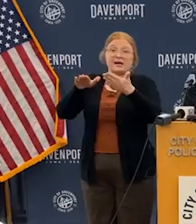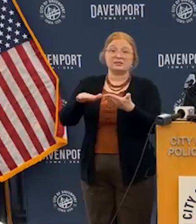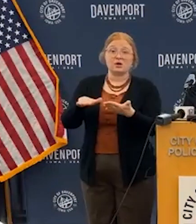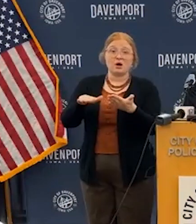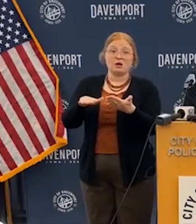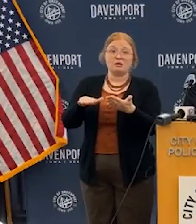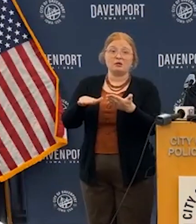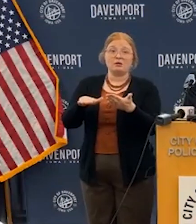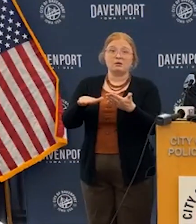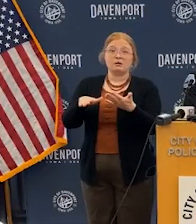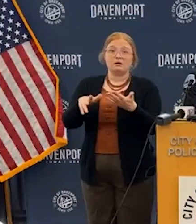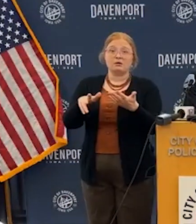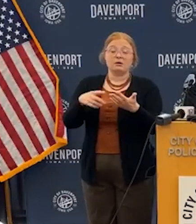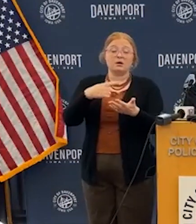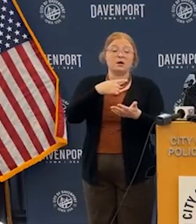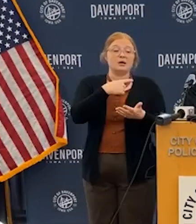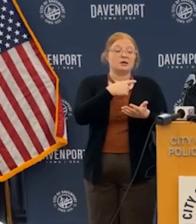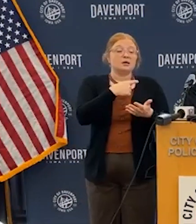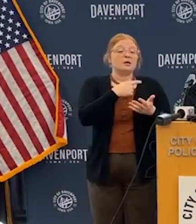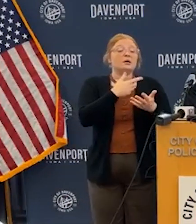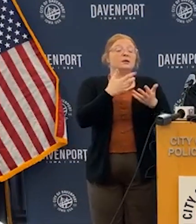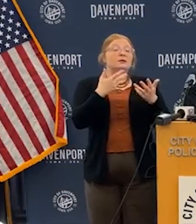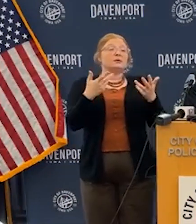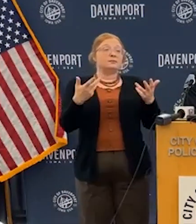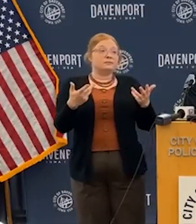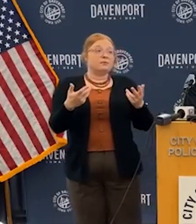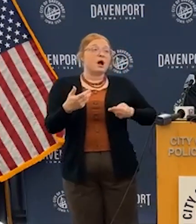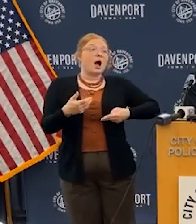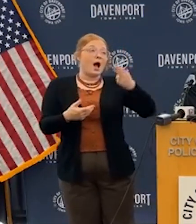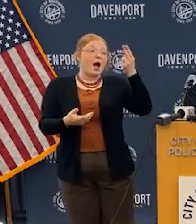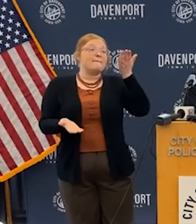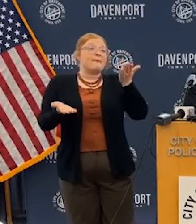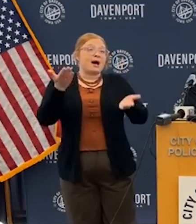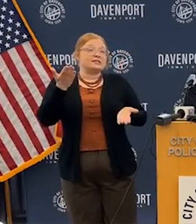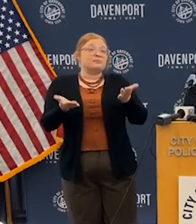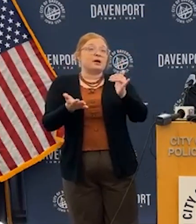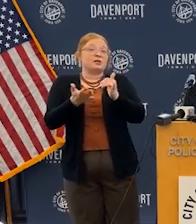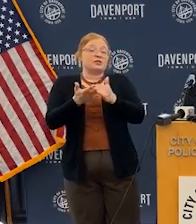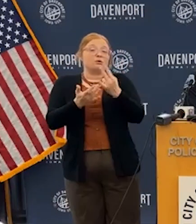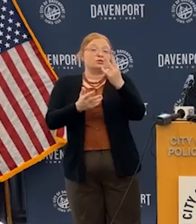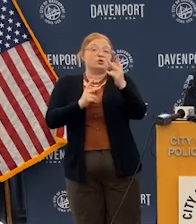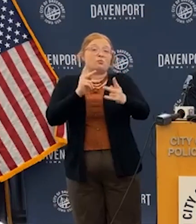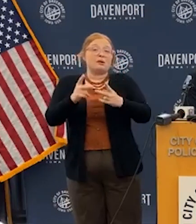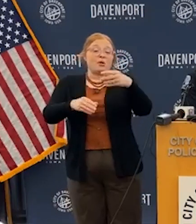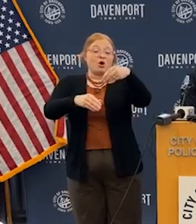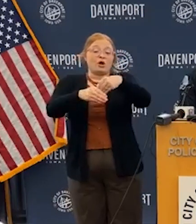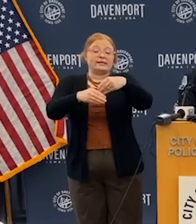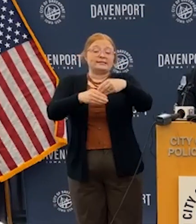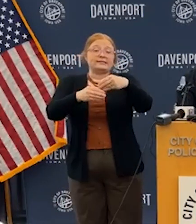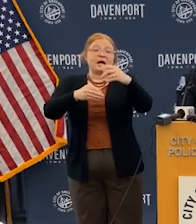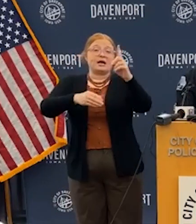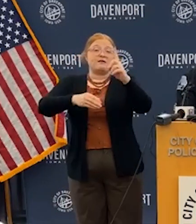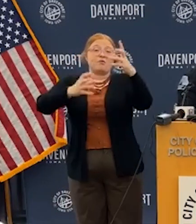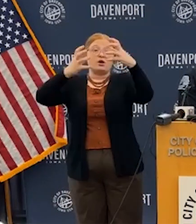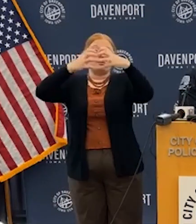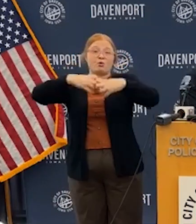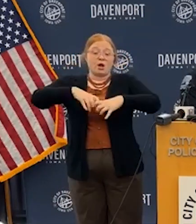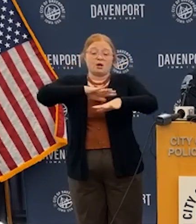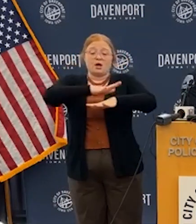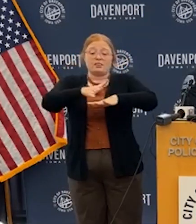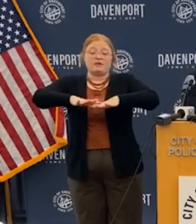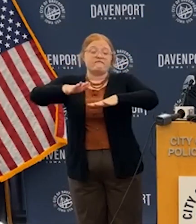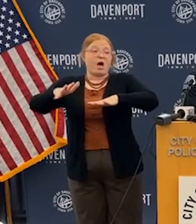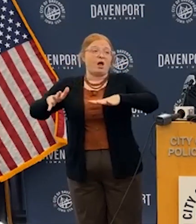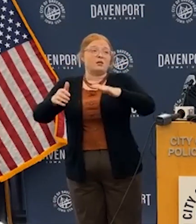that they are within that collapsed space, and all the information provided to us is that that